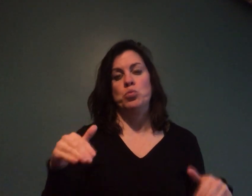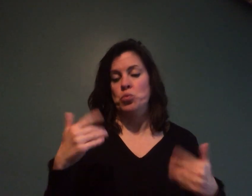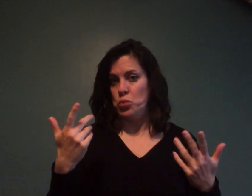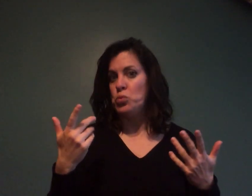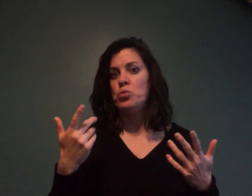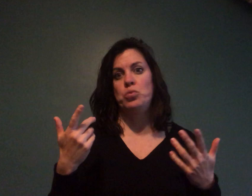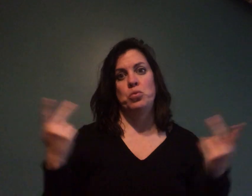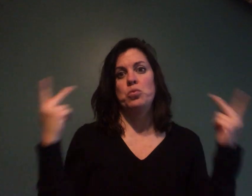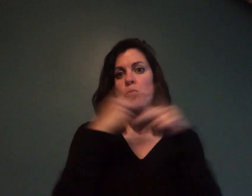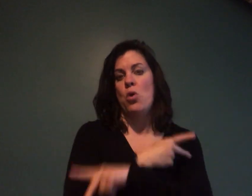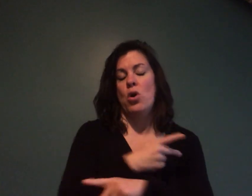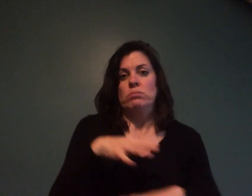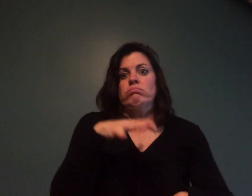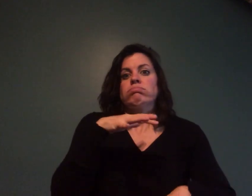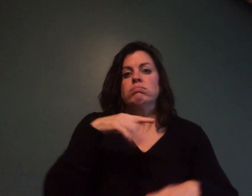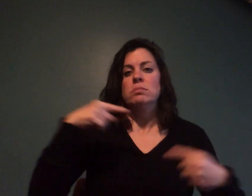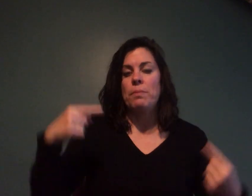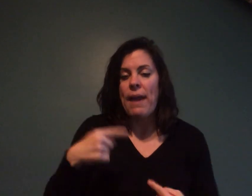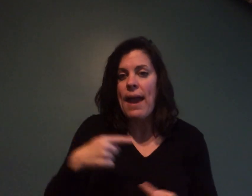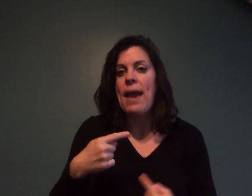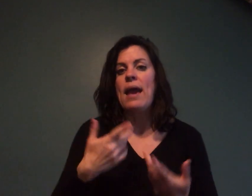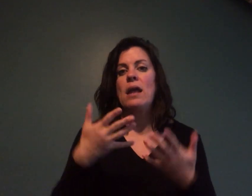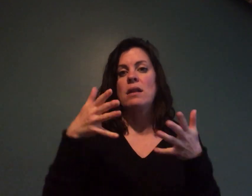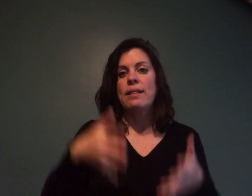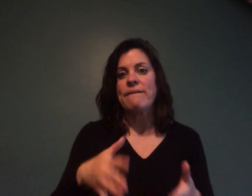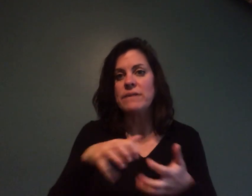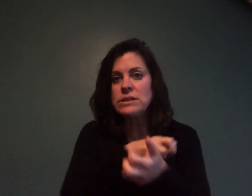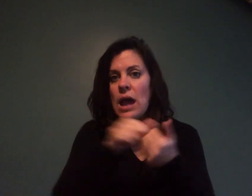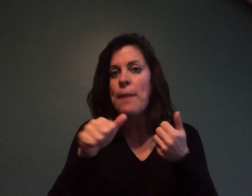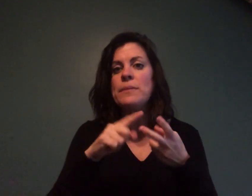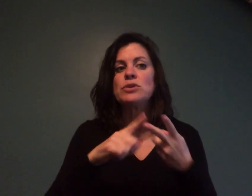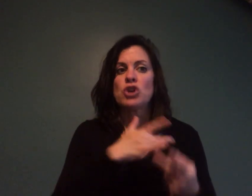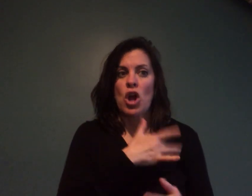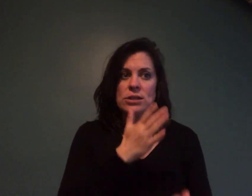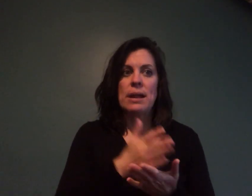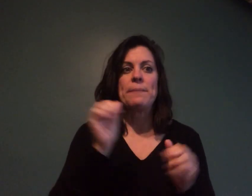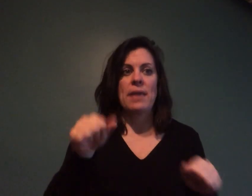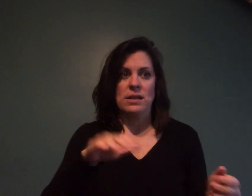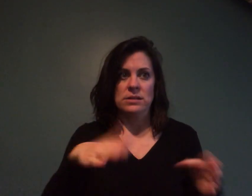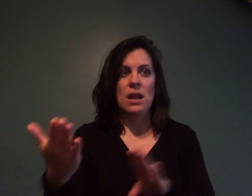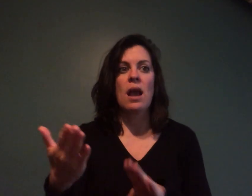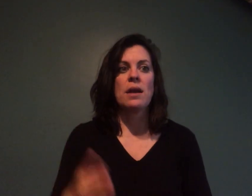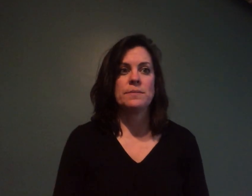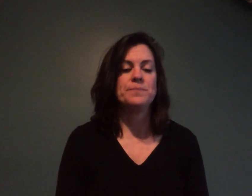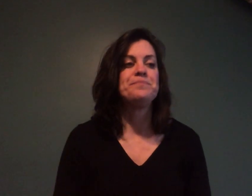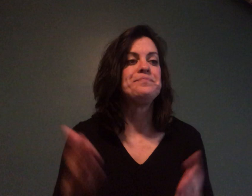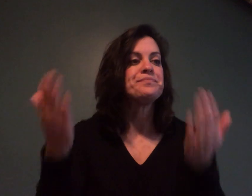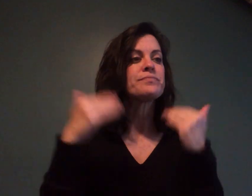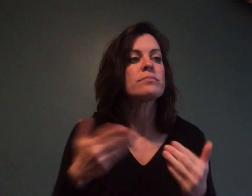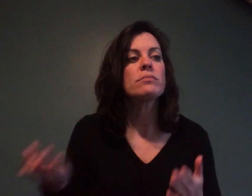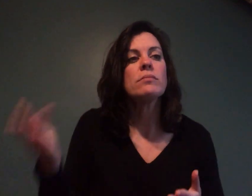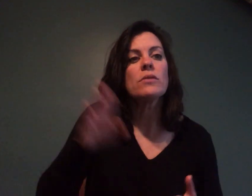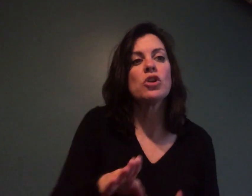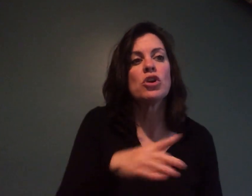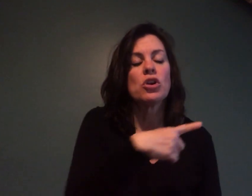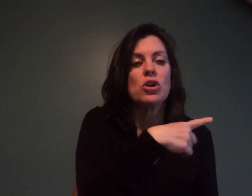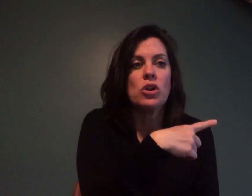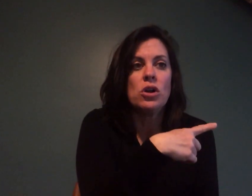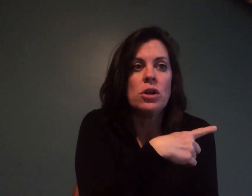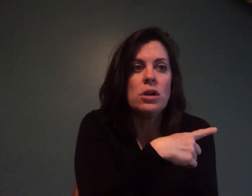Three-prong plug. All right. Make sure that the plug is in good shape. Make sure that make sure the receptacle is in good shape.